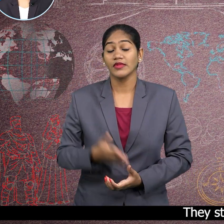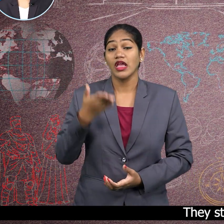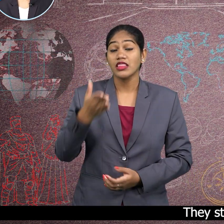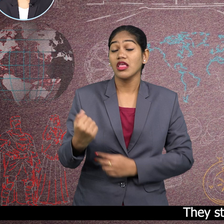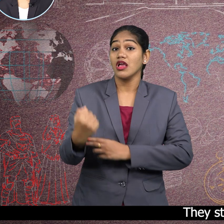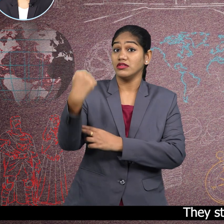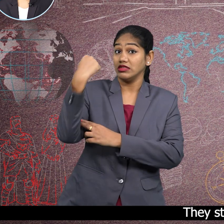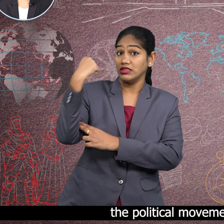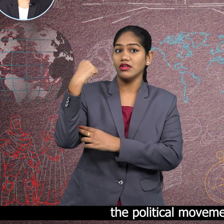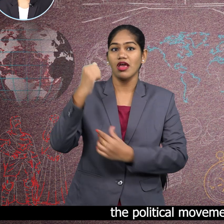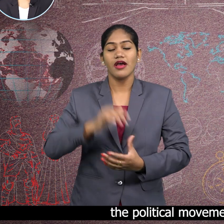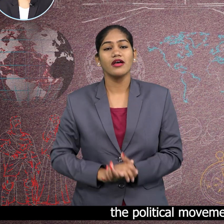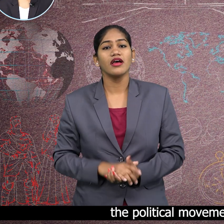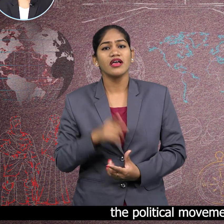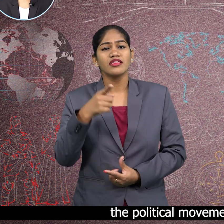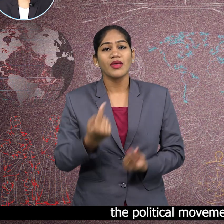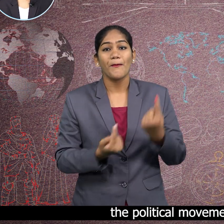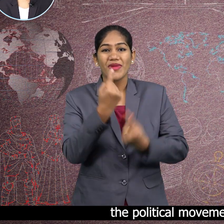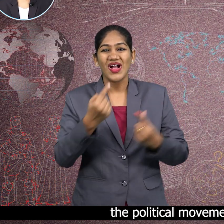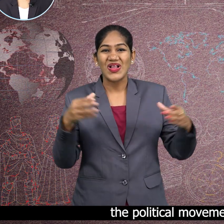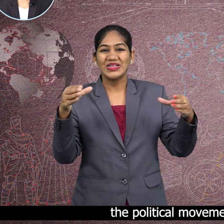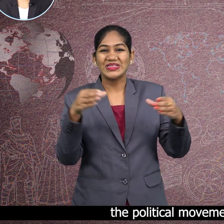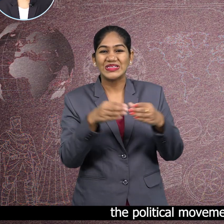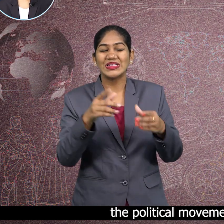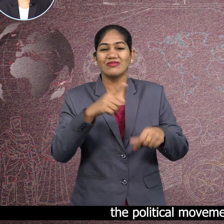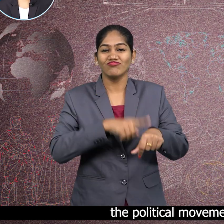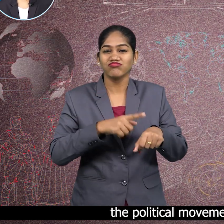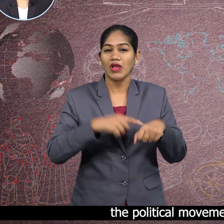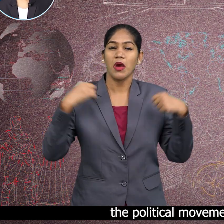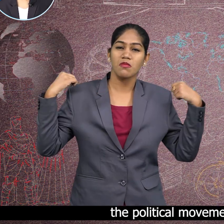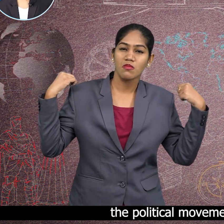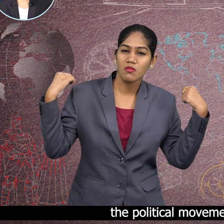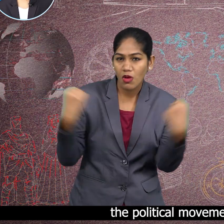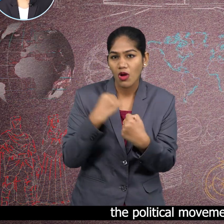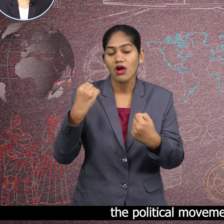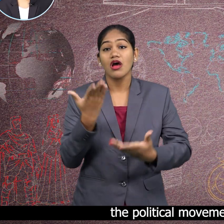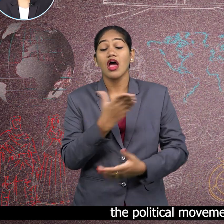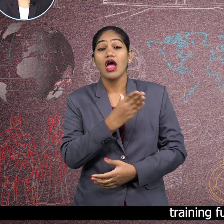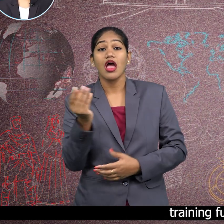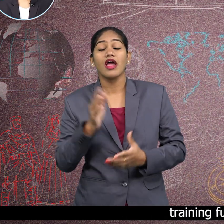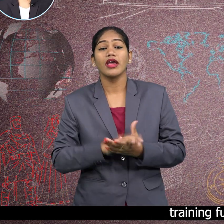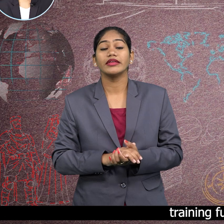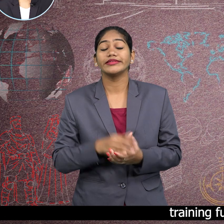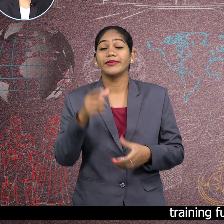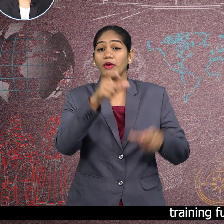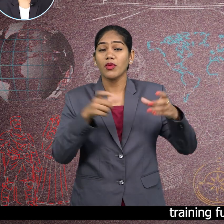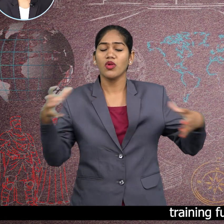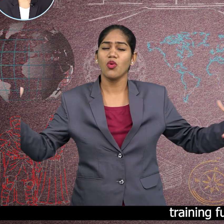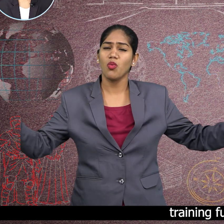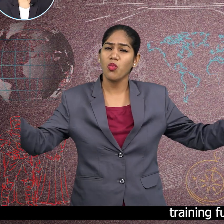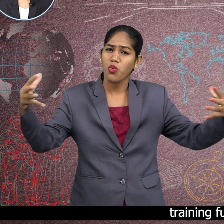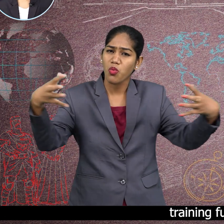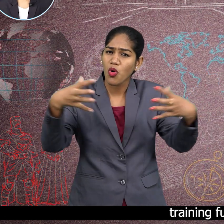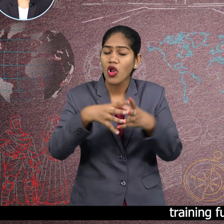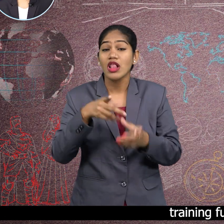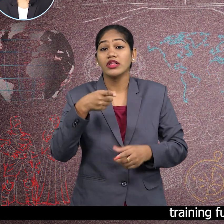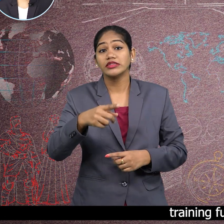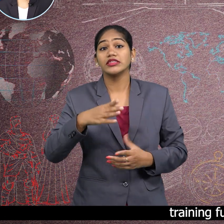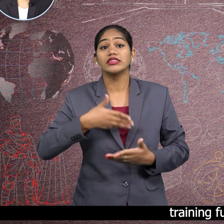They strengthened the political movement and mass movement, training